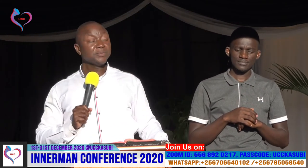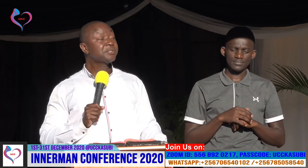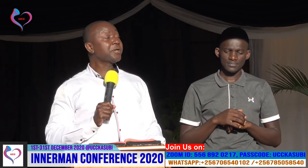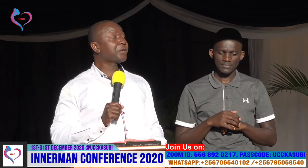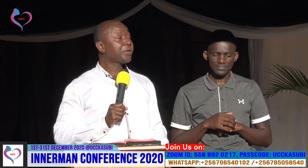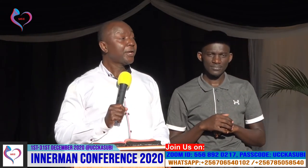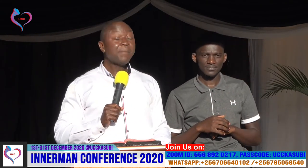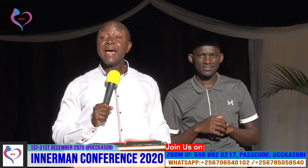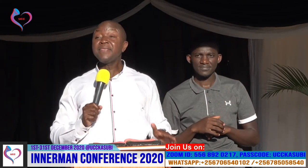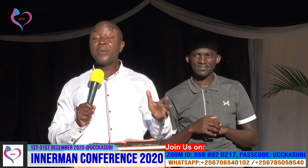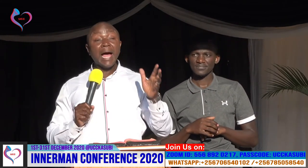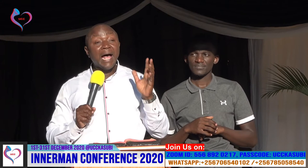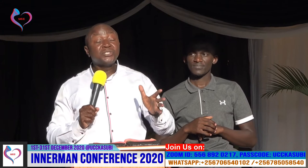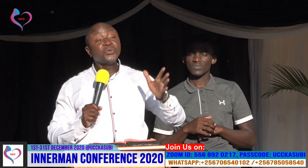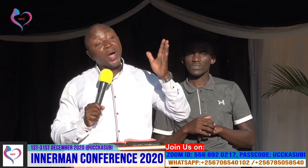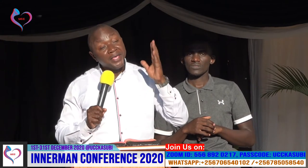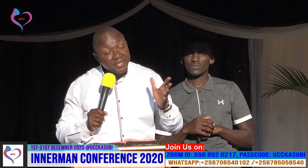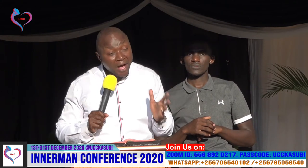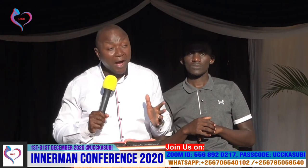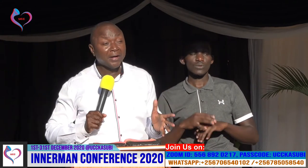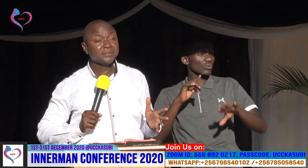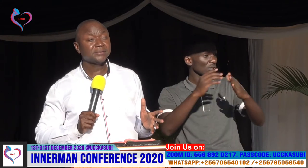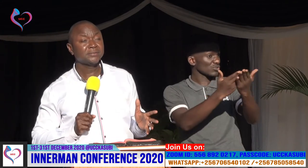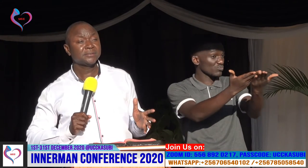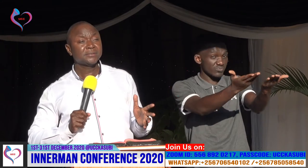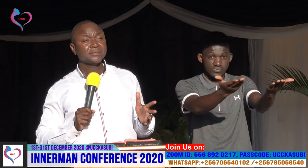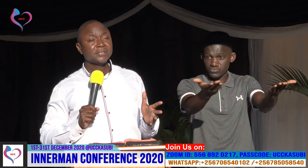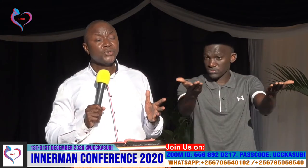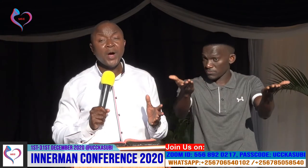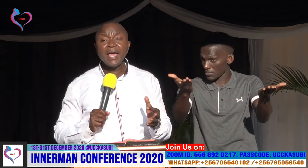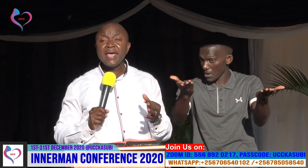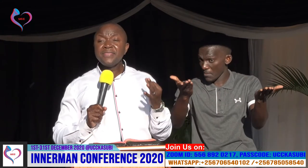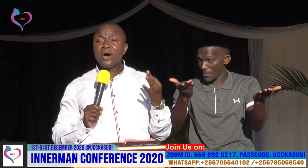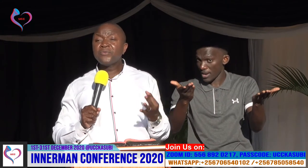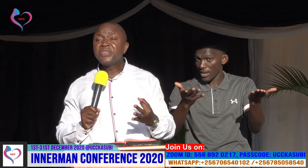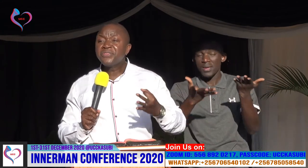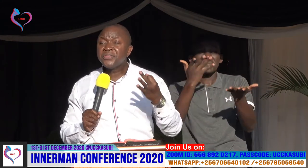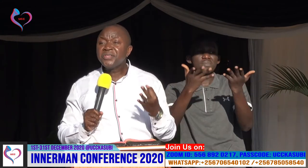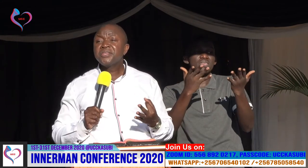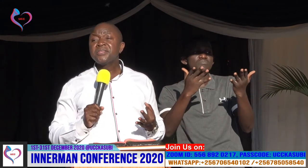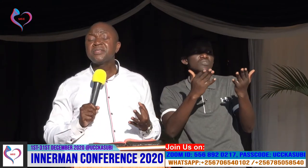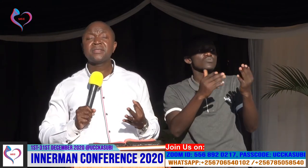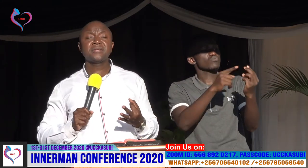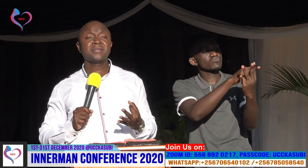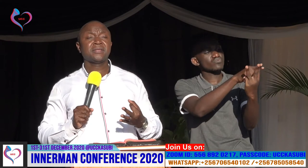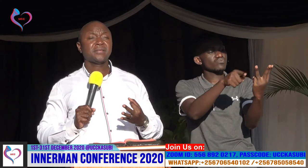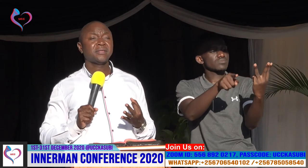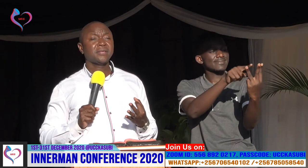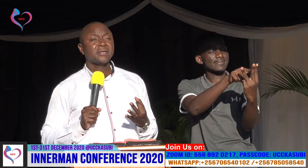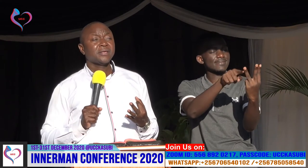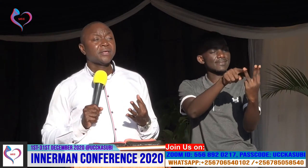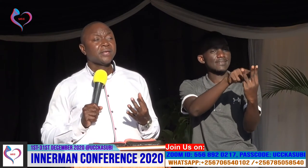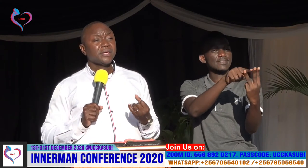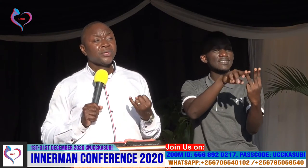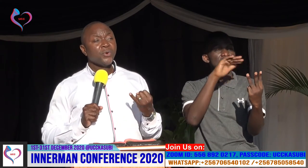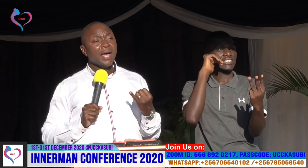neku misege. By the way, as you are here. Kakati ngo oli wanu. You are either of the three. Oli bisatu